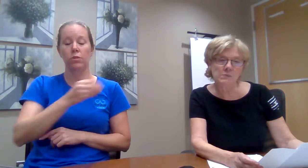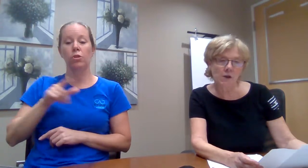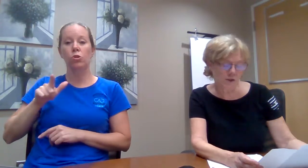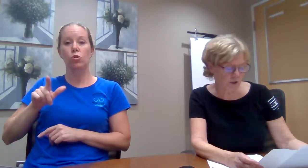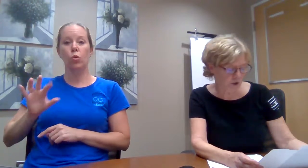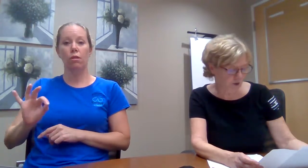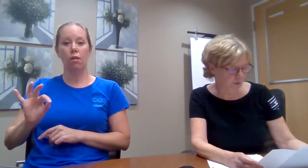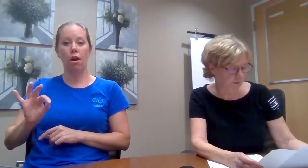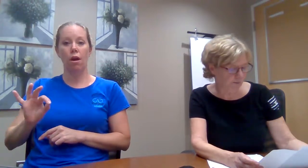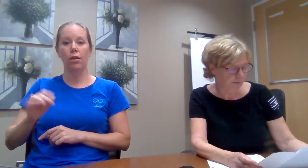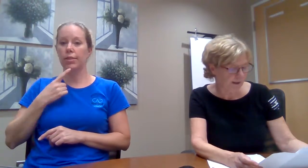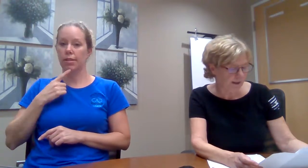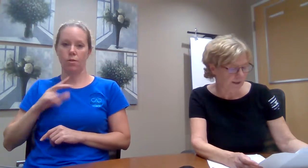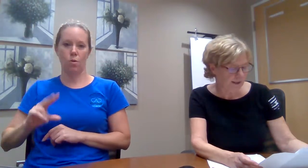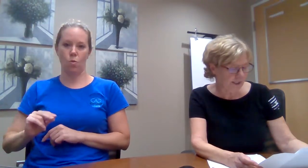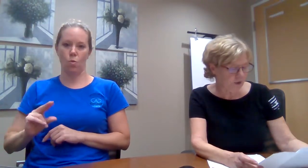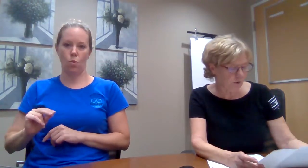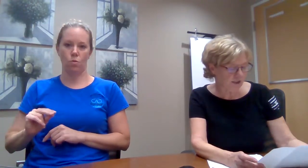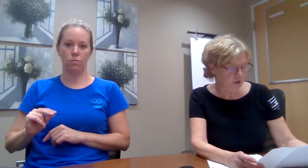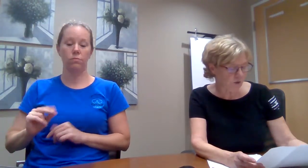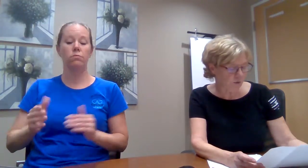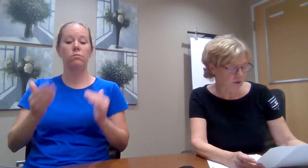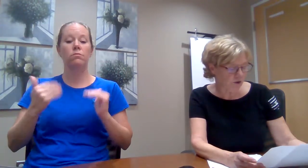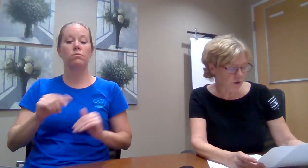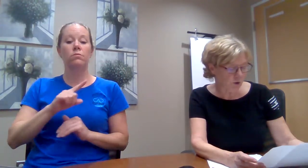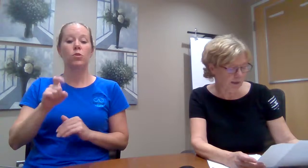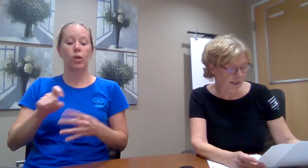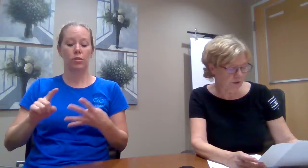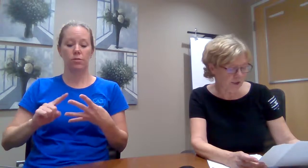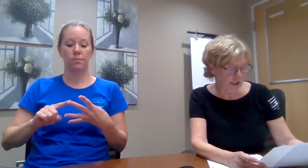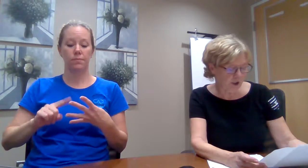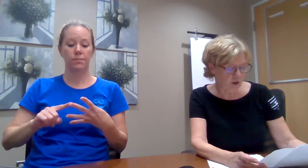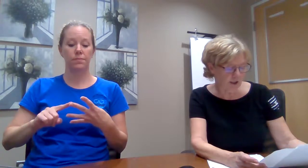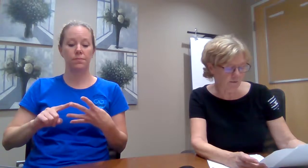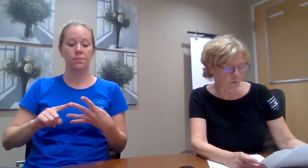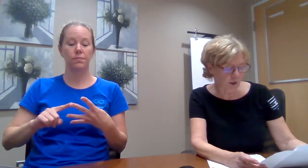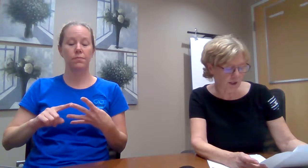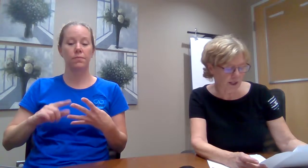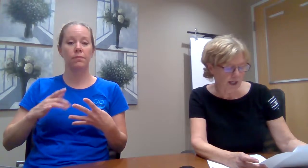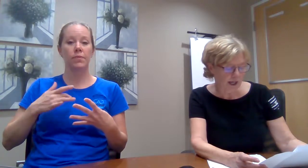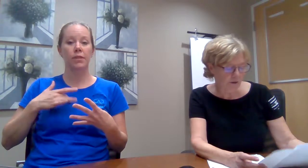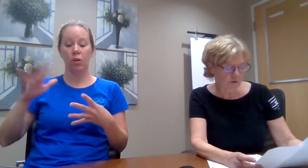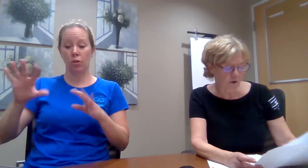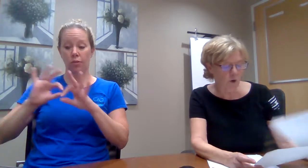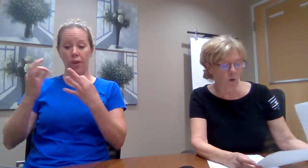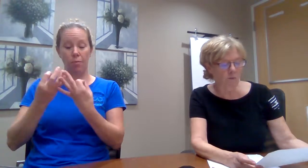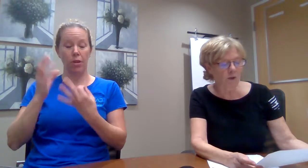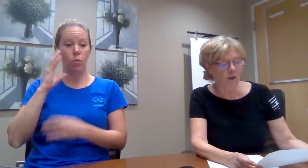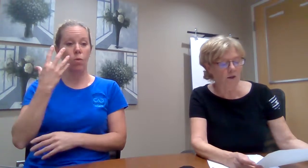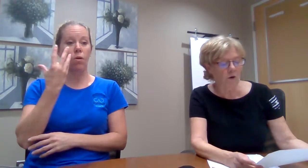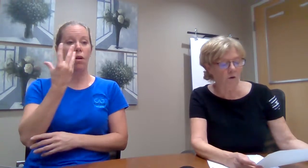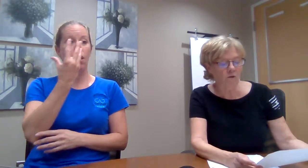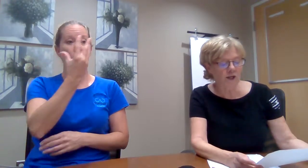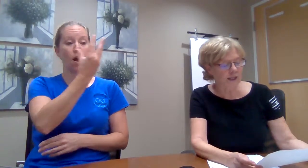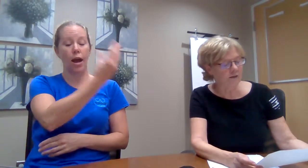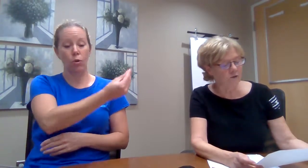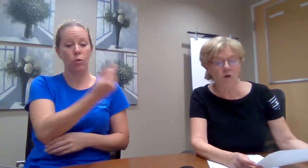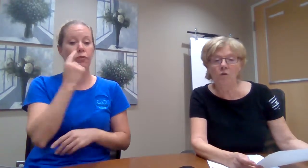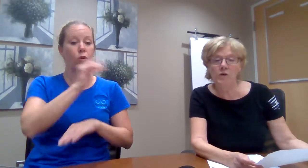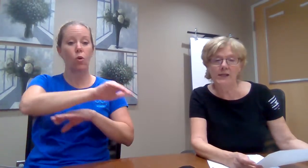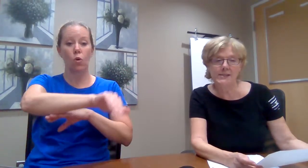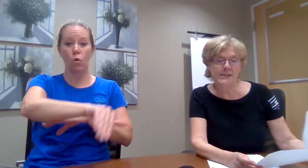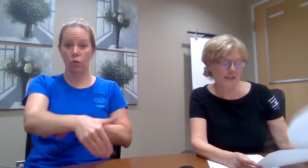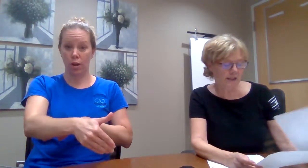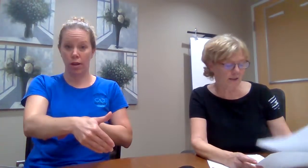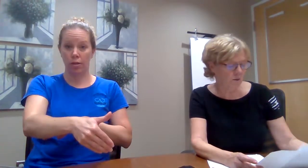people responded no. The next question was, do you plan to take your loved one out of the home overnight for